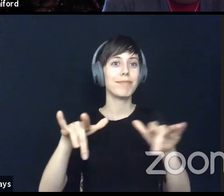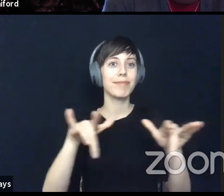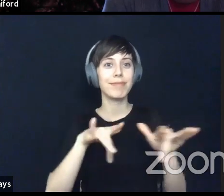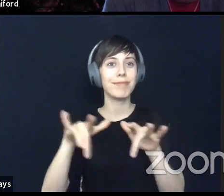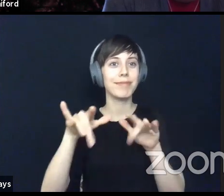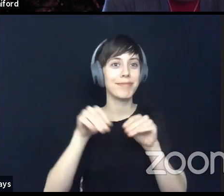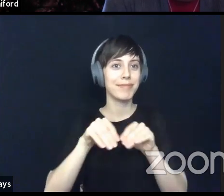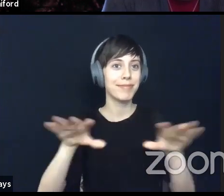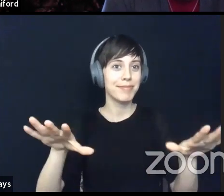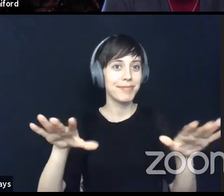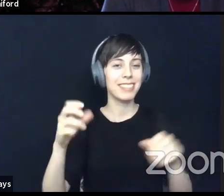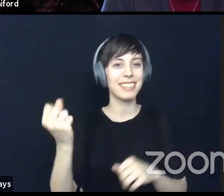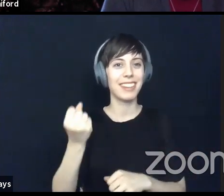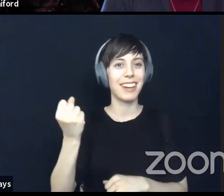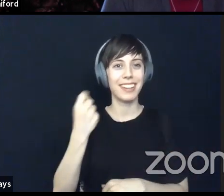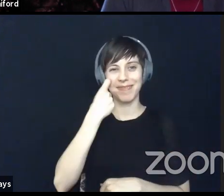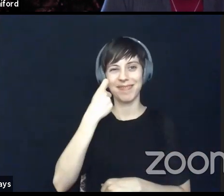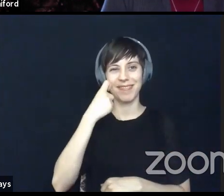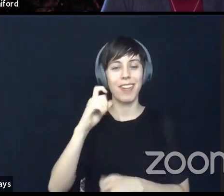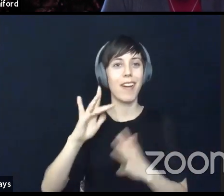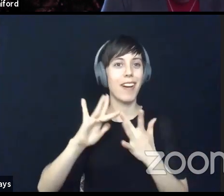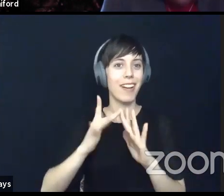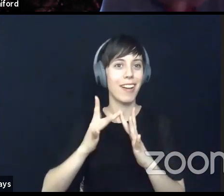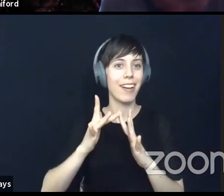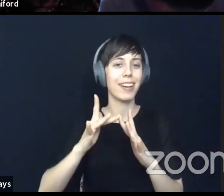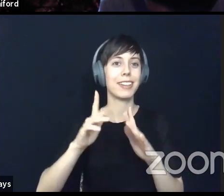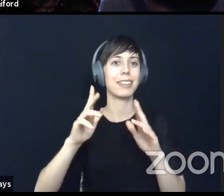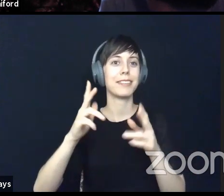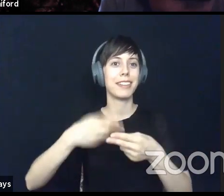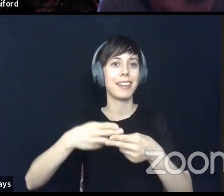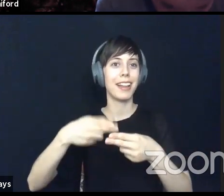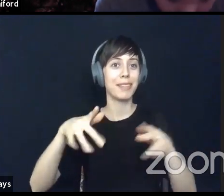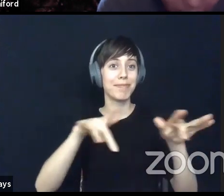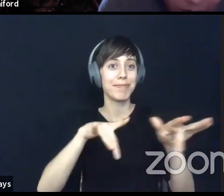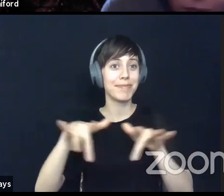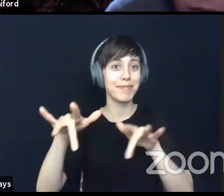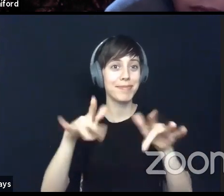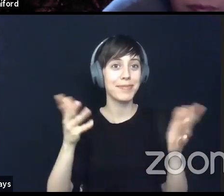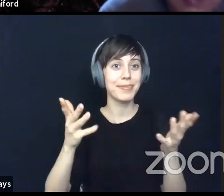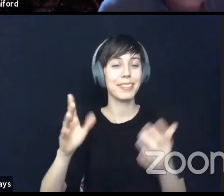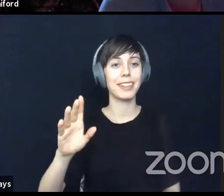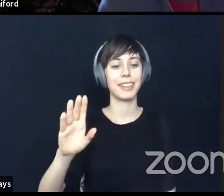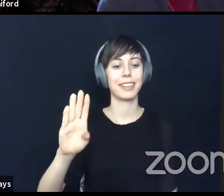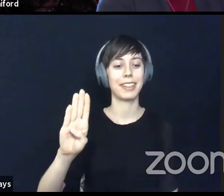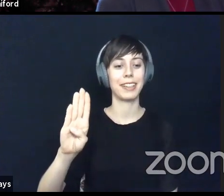it was online. So please go check that out. She has a website called